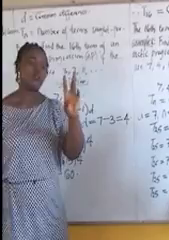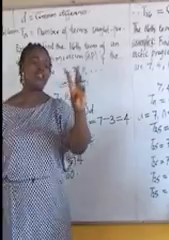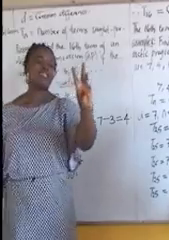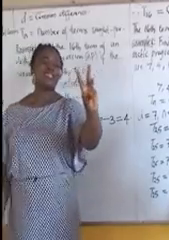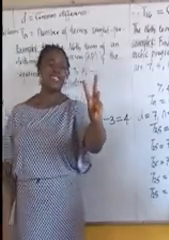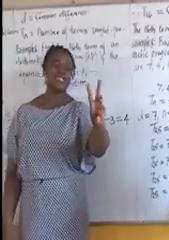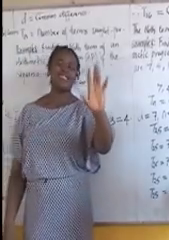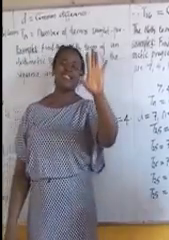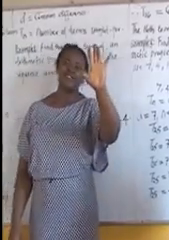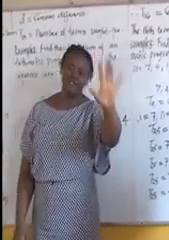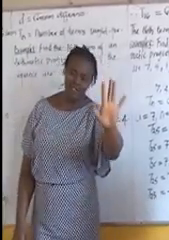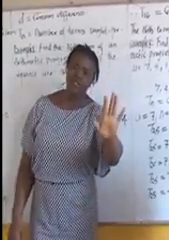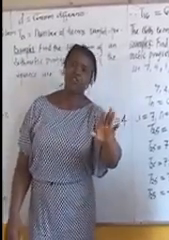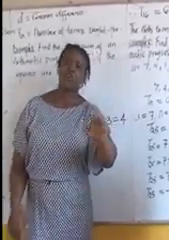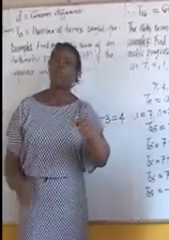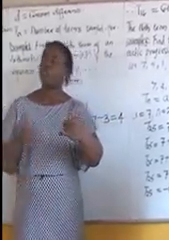word, answer.